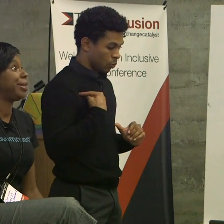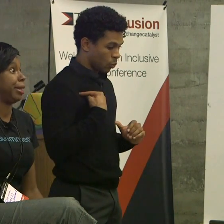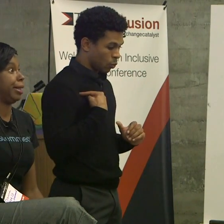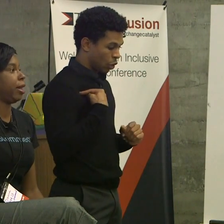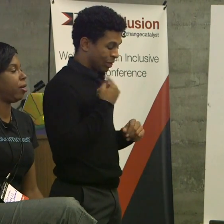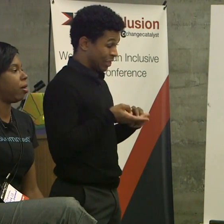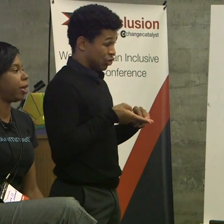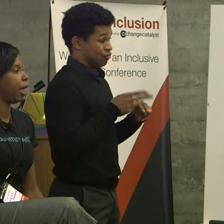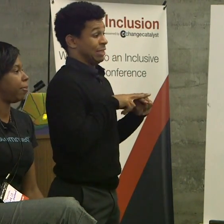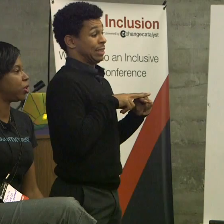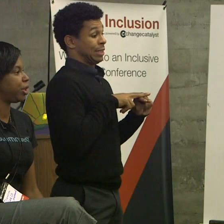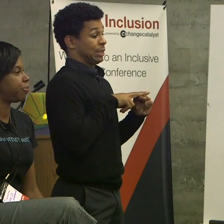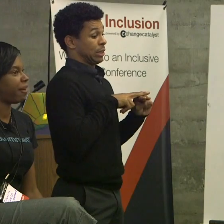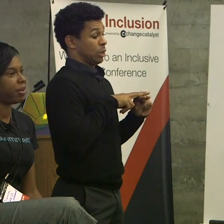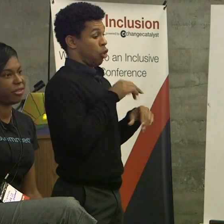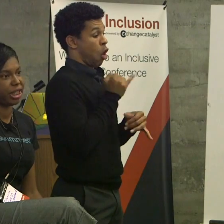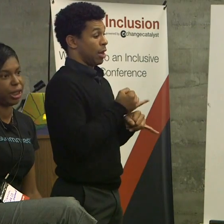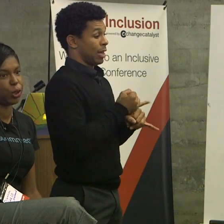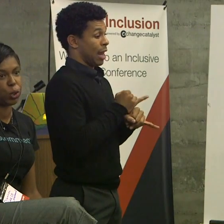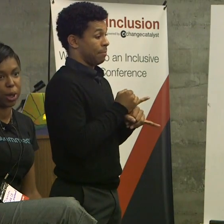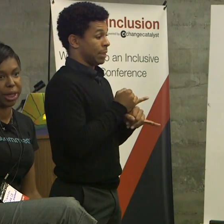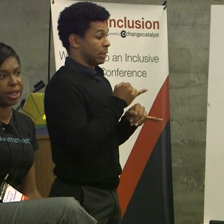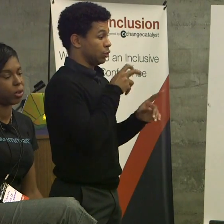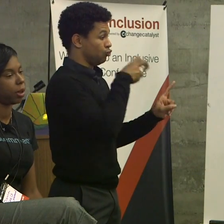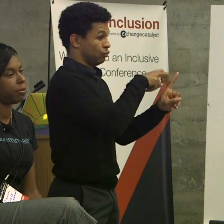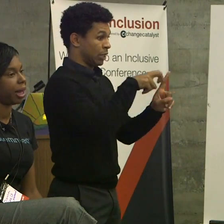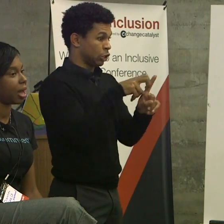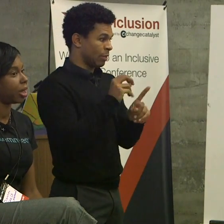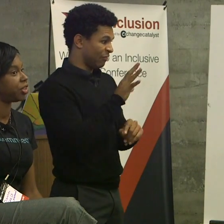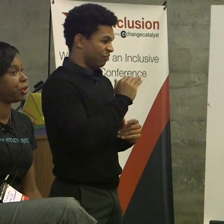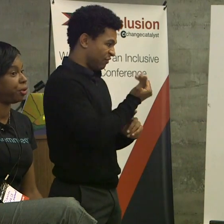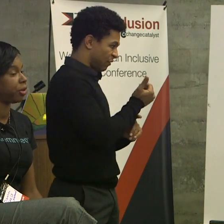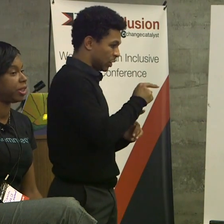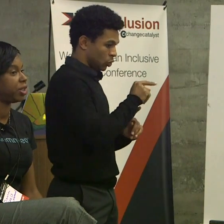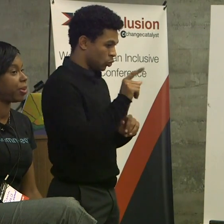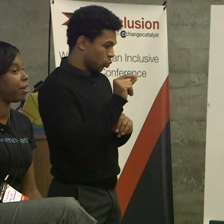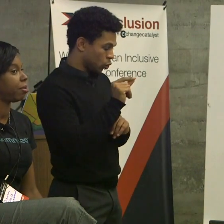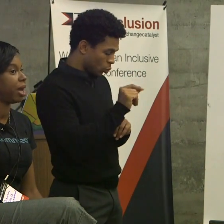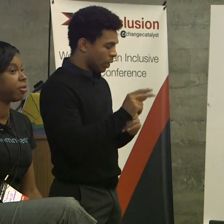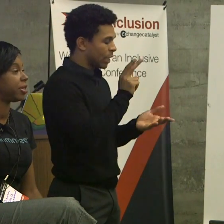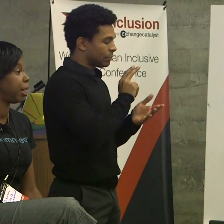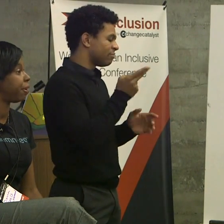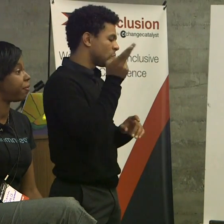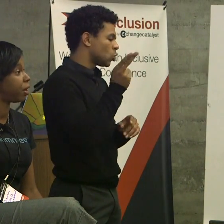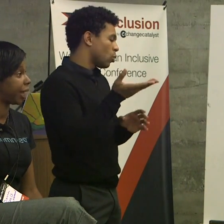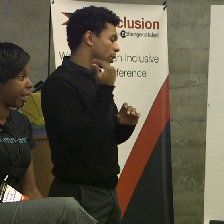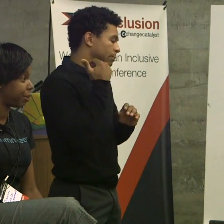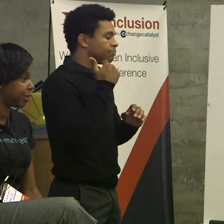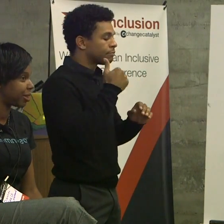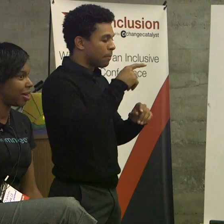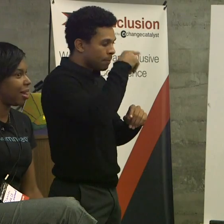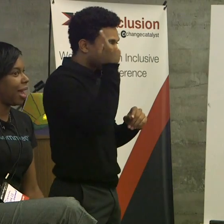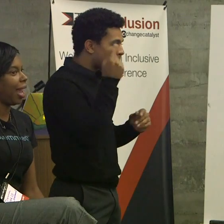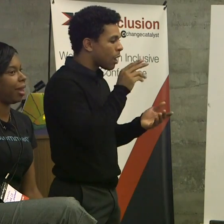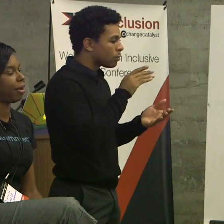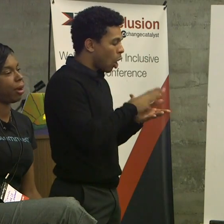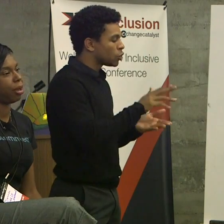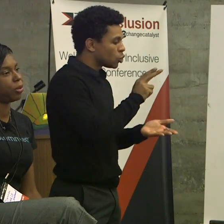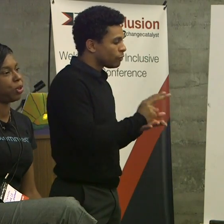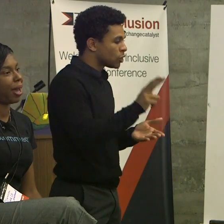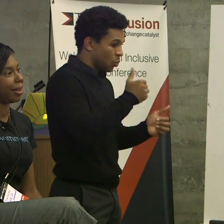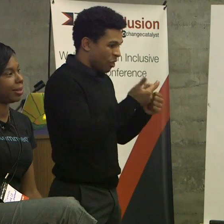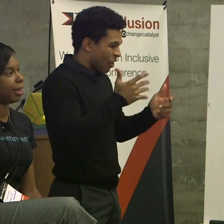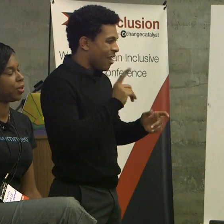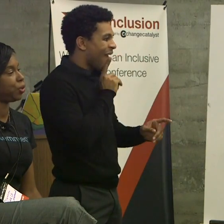we are increasing their on-campus reach by 15 to 20 historically black colleges and universities without them ever stepping foot on campus. And